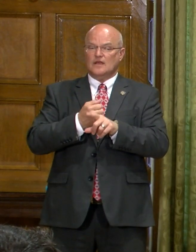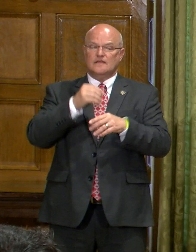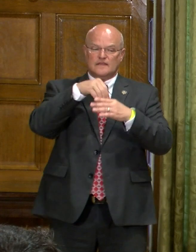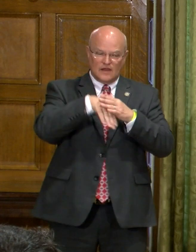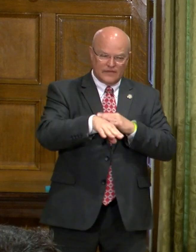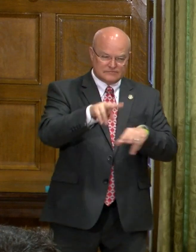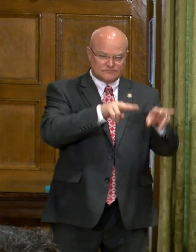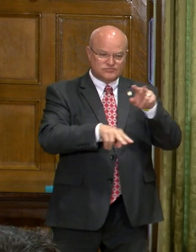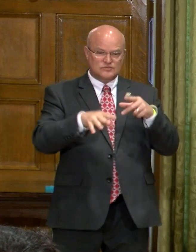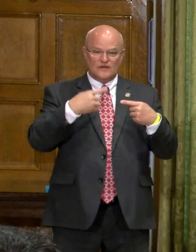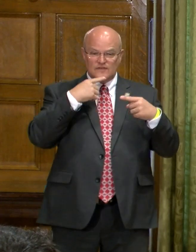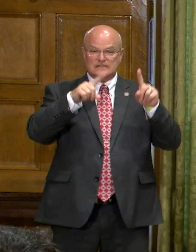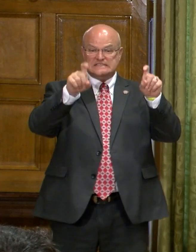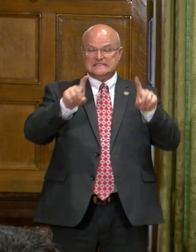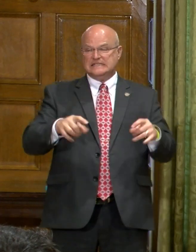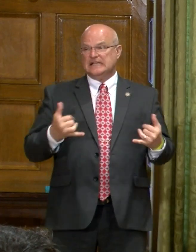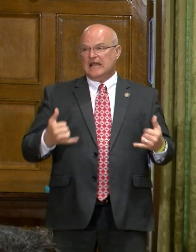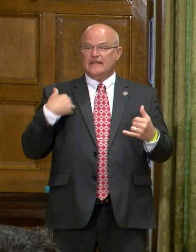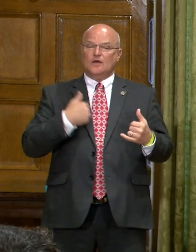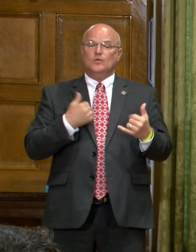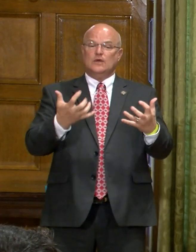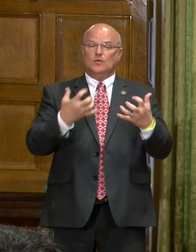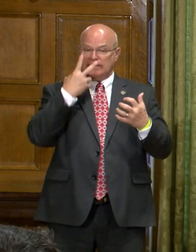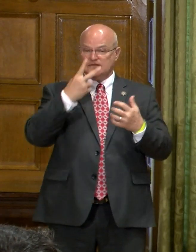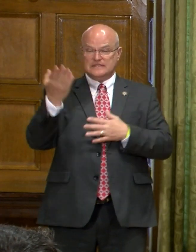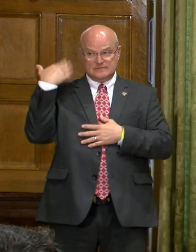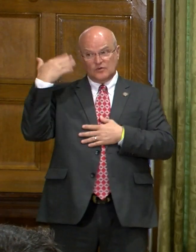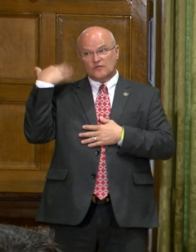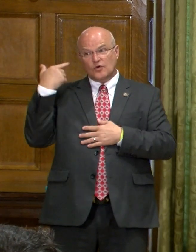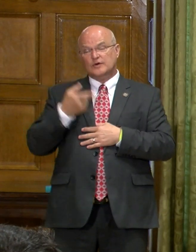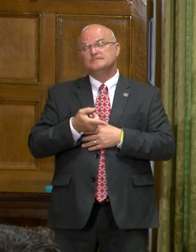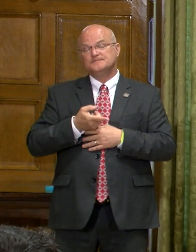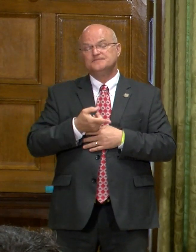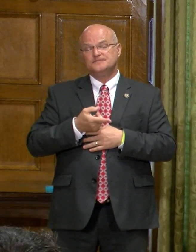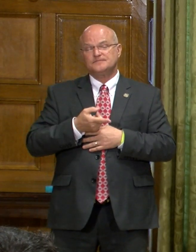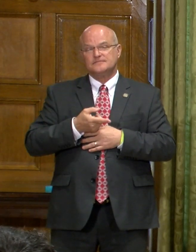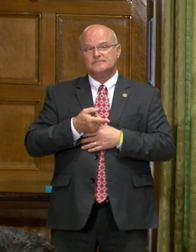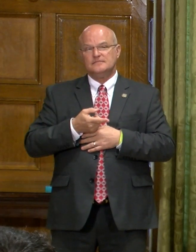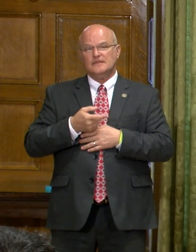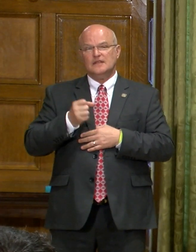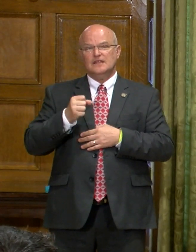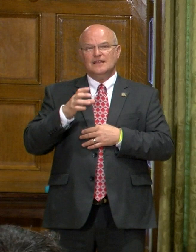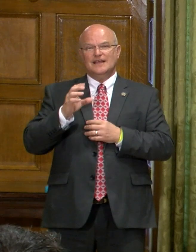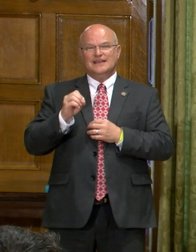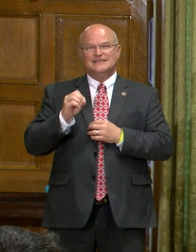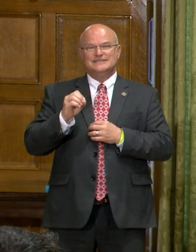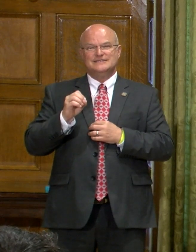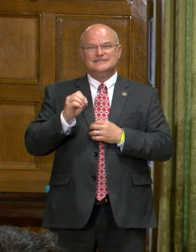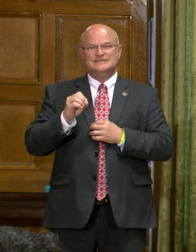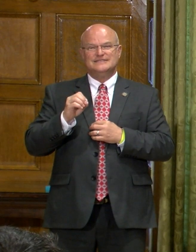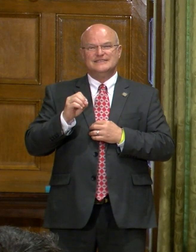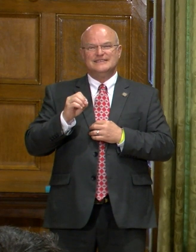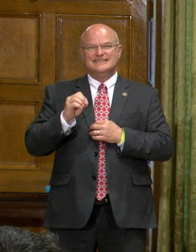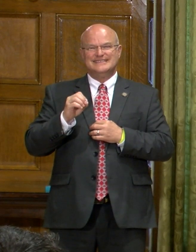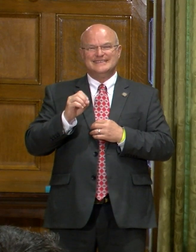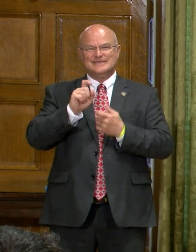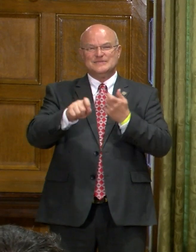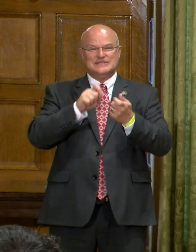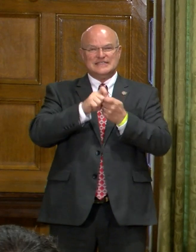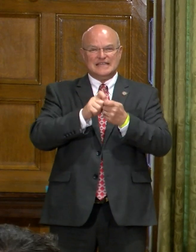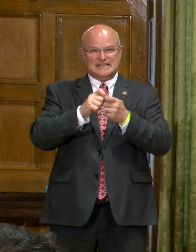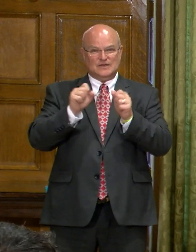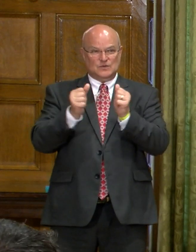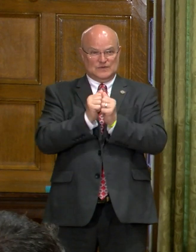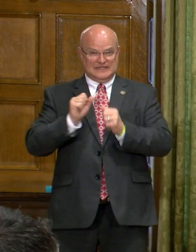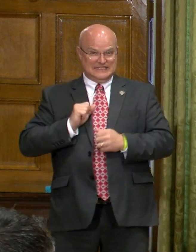in there and finally doing the testing that we'd like to have seen done before. And so, and particularly